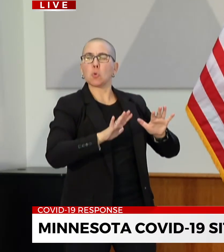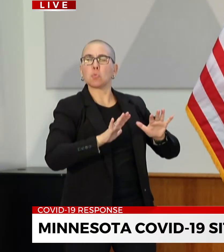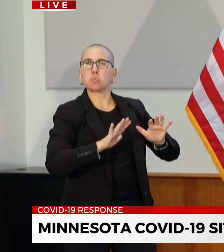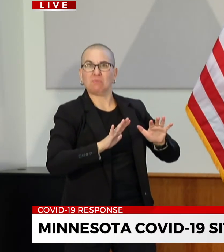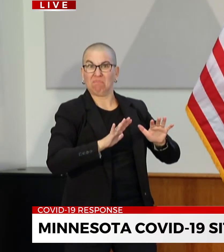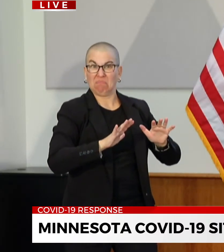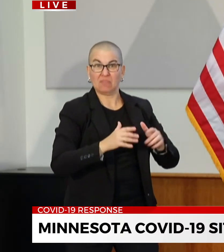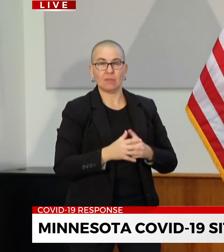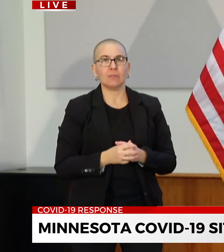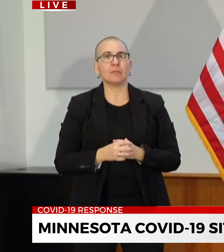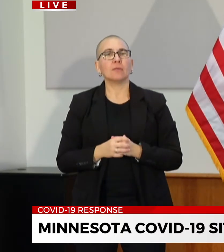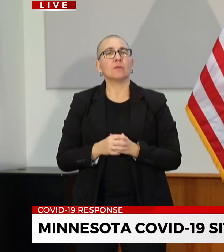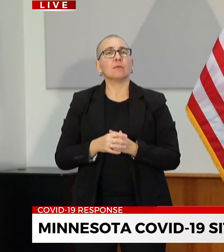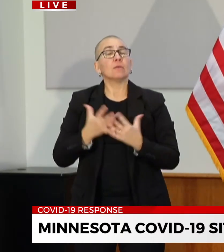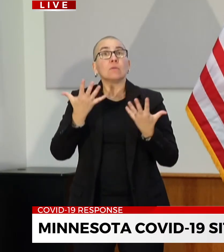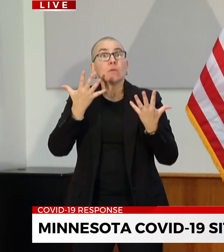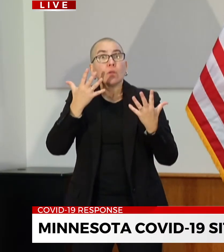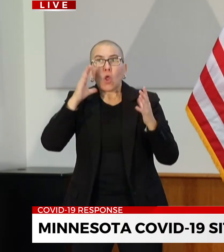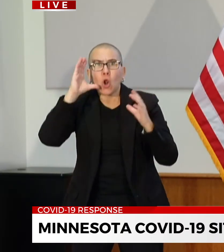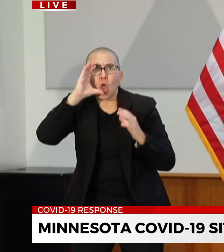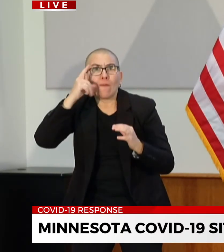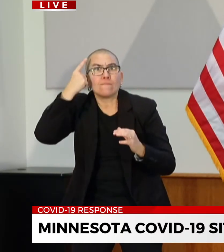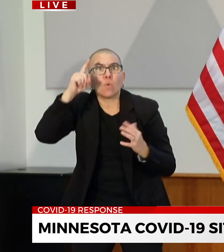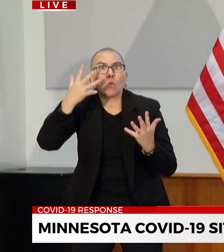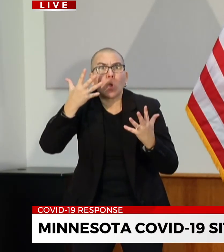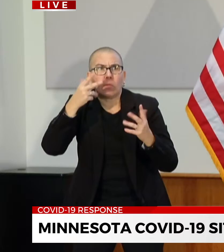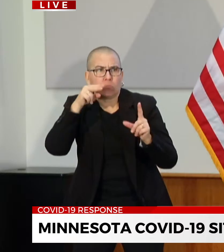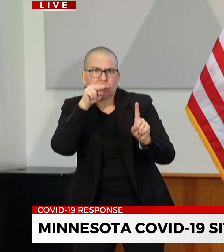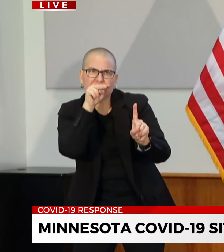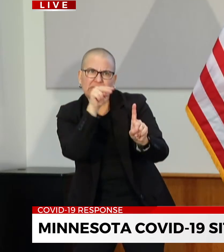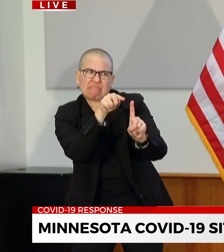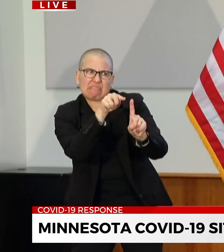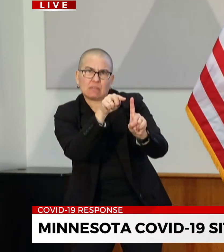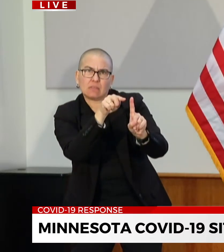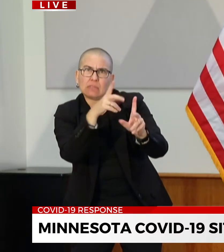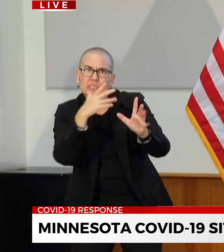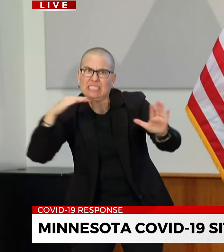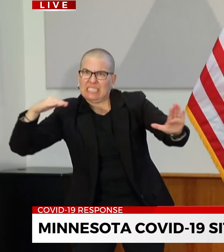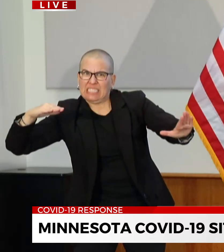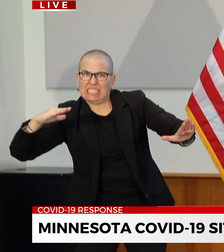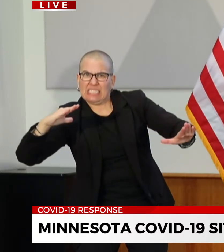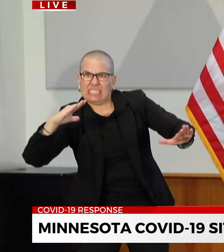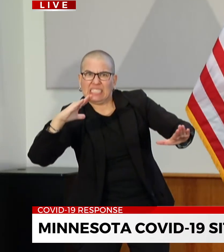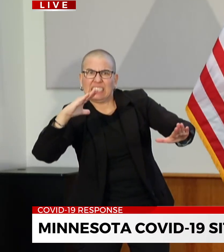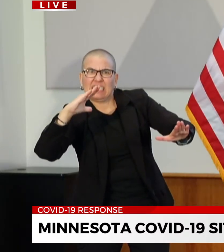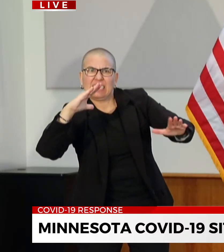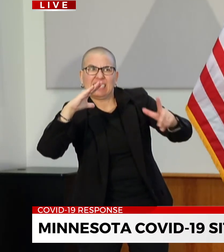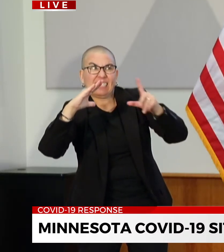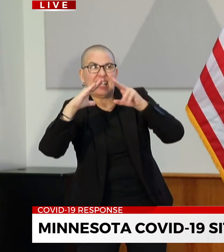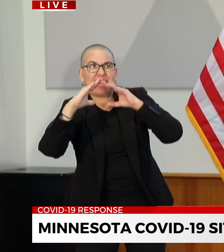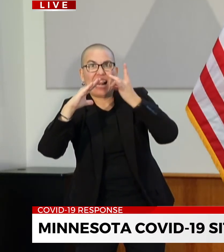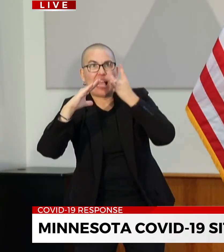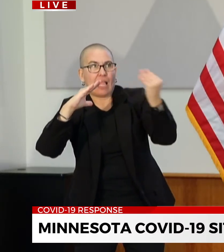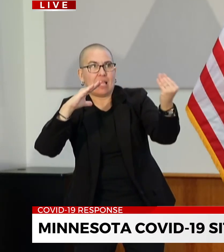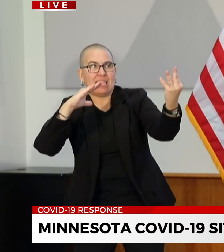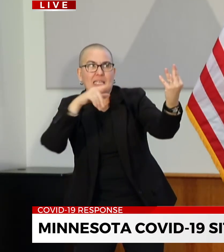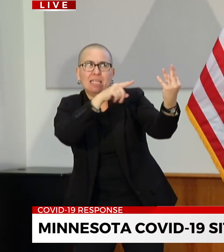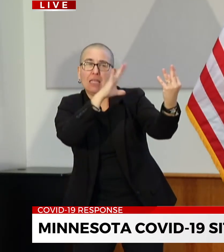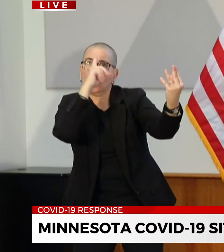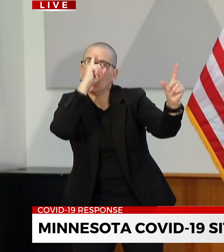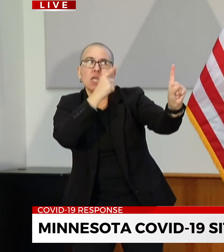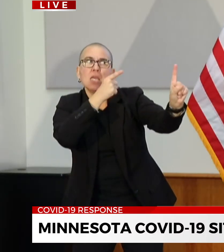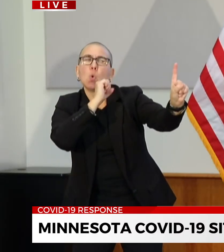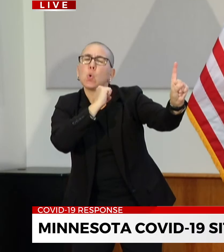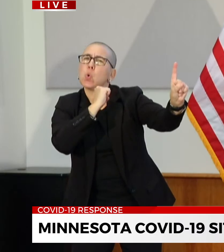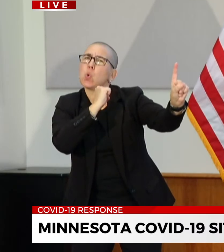for rays of light from recent days, and many folks have commented that it looks promising, that some of our rate of